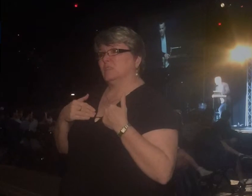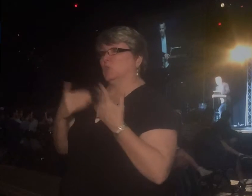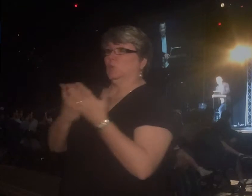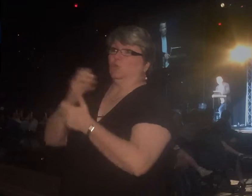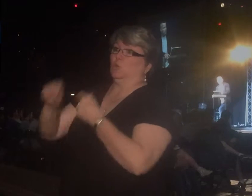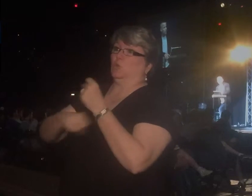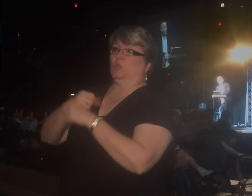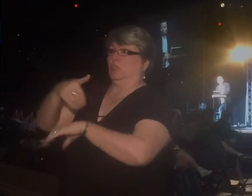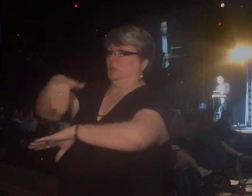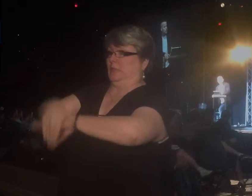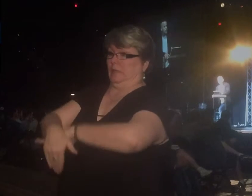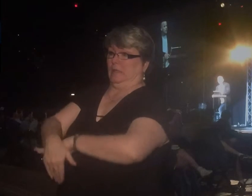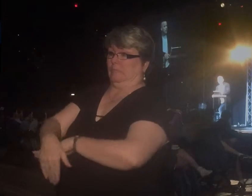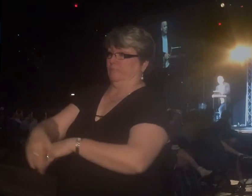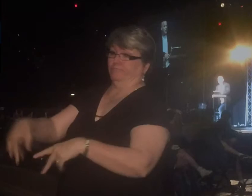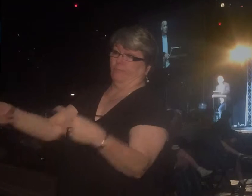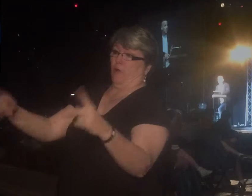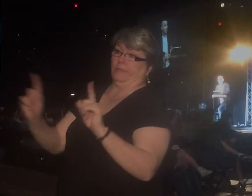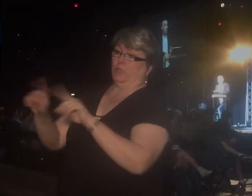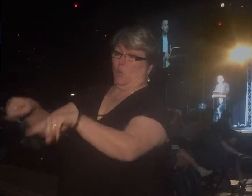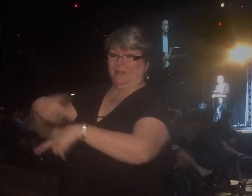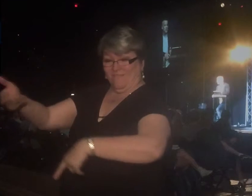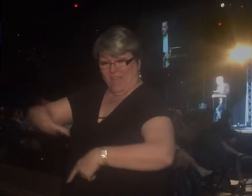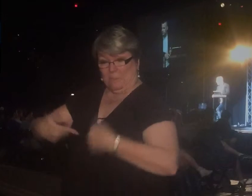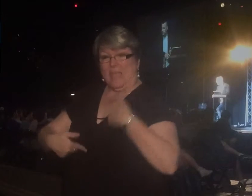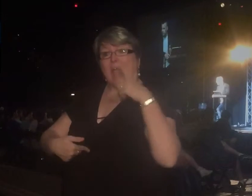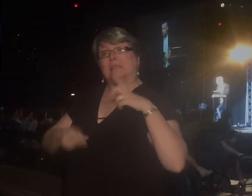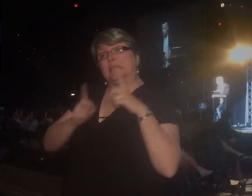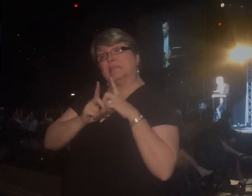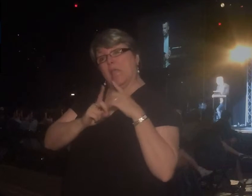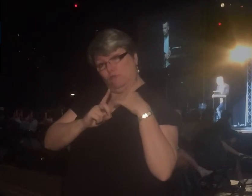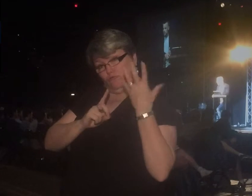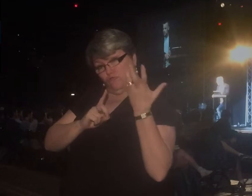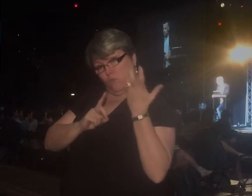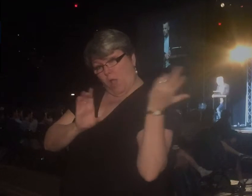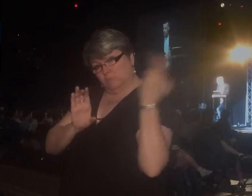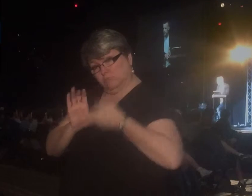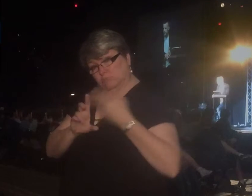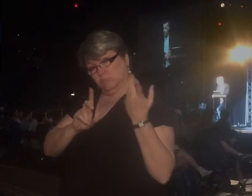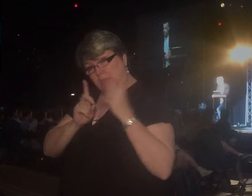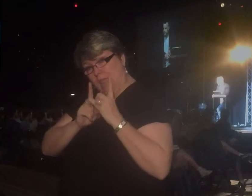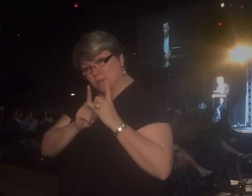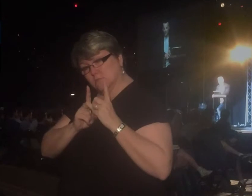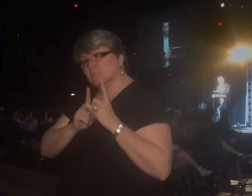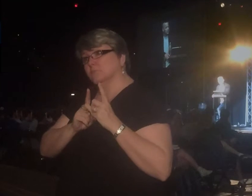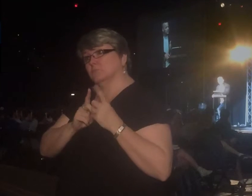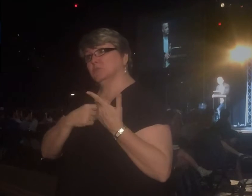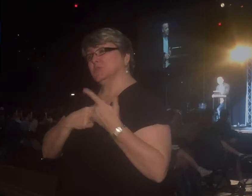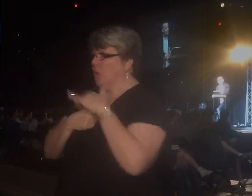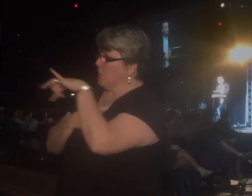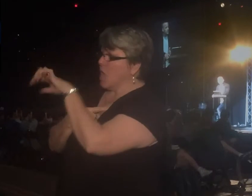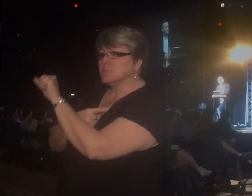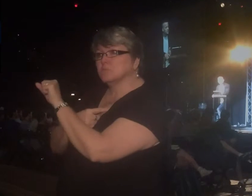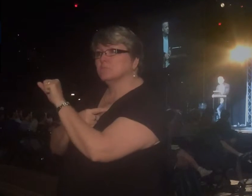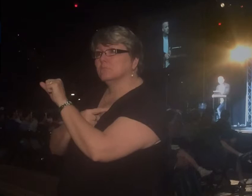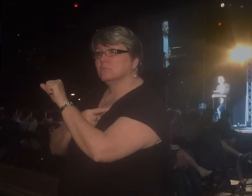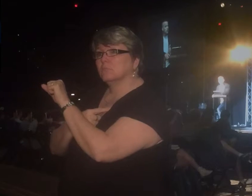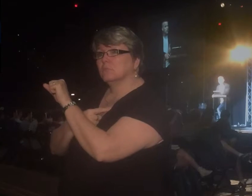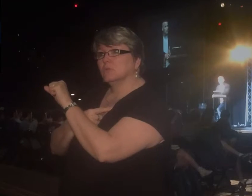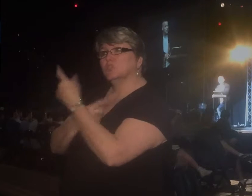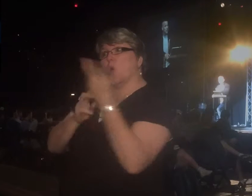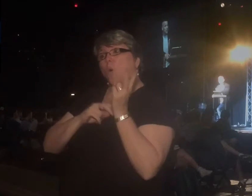this New Year's Eve thing he's going to, and he invited me, and I need a date. Would you like to come with me? And she said